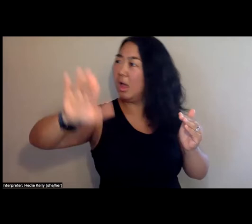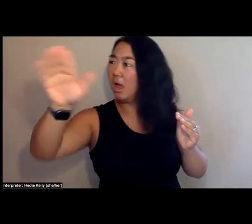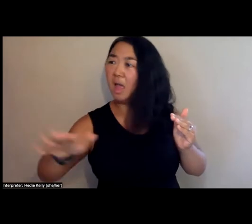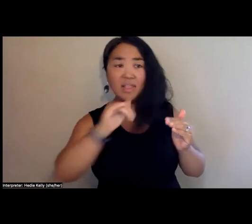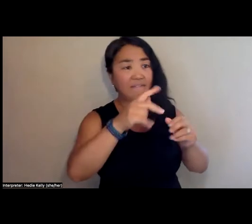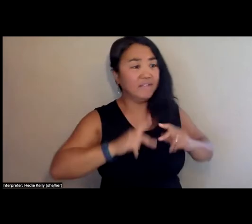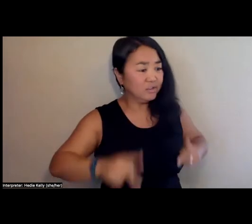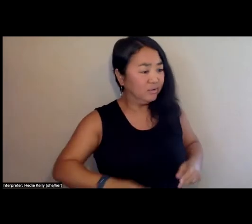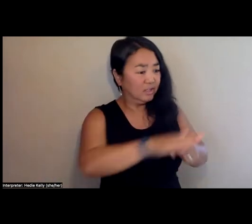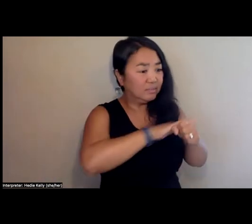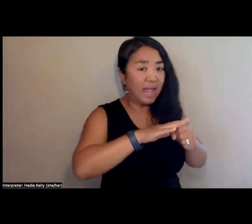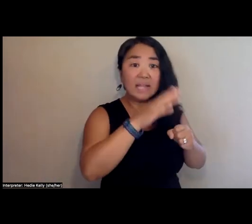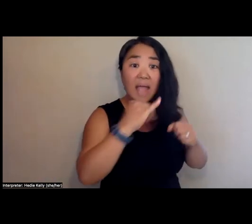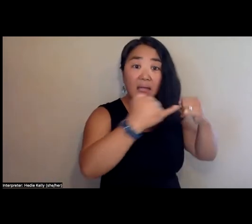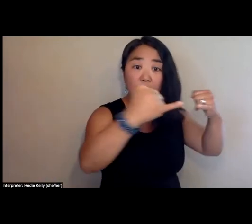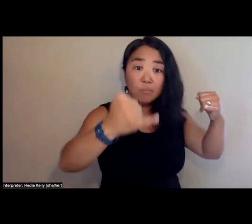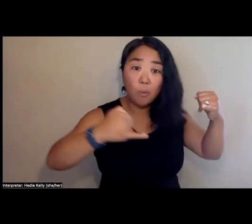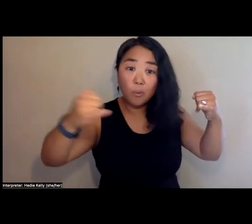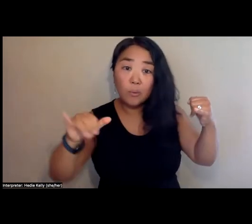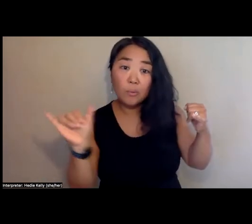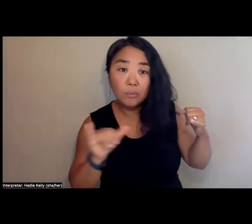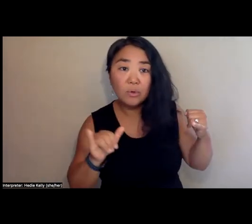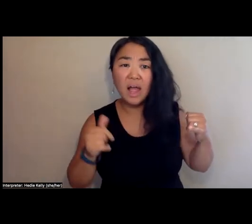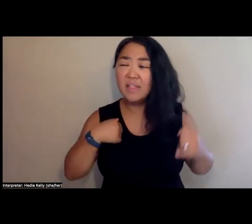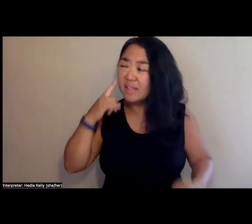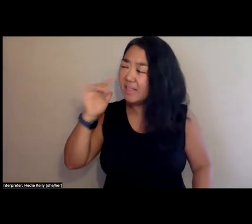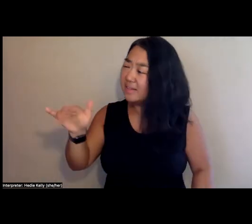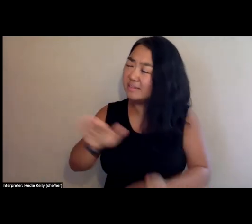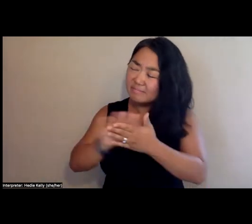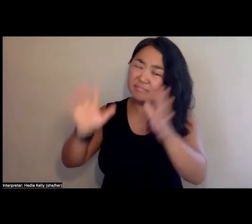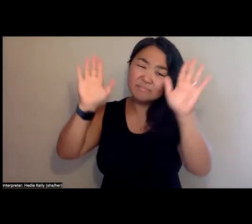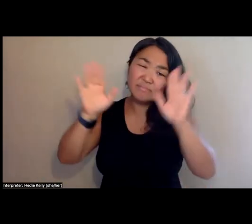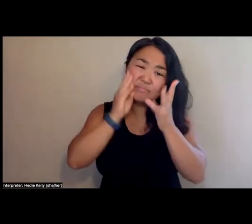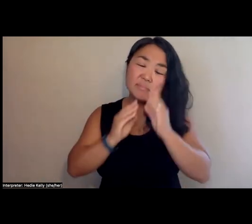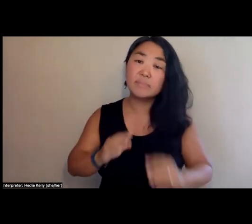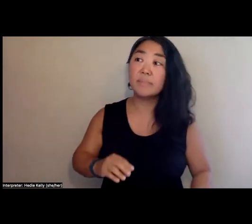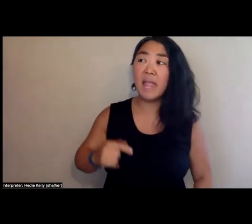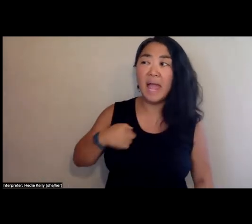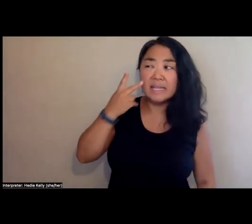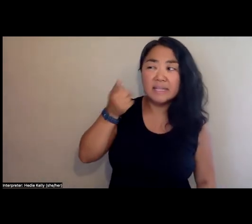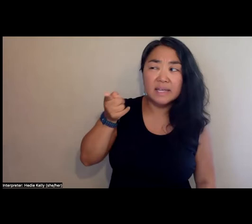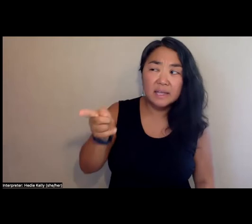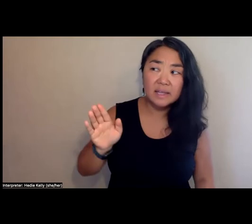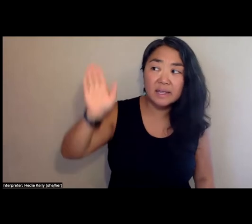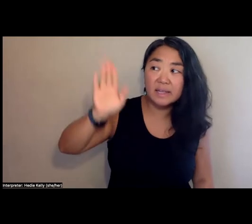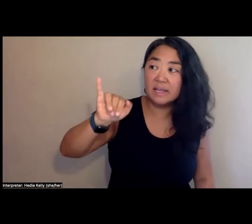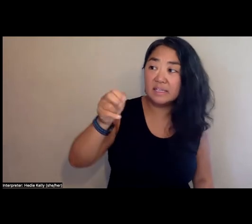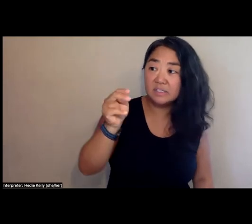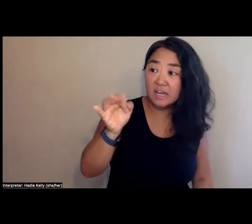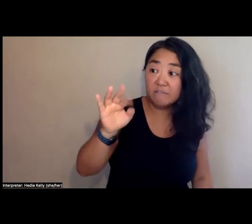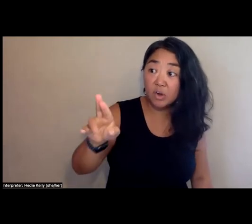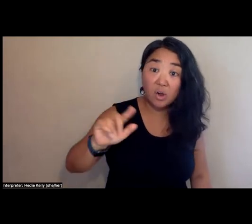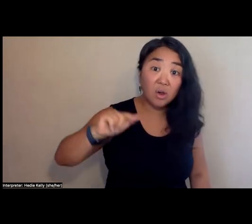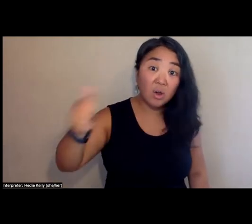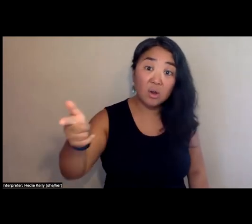And that's one of the experiences I love on this thing. Jennifer, I see you're out there. Could I put you on the spot and invite you to